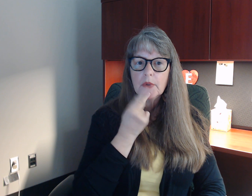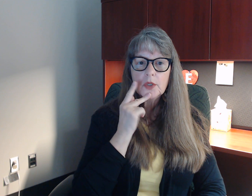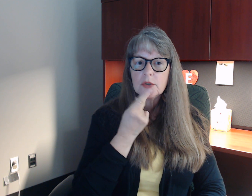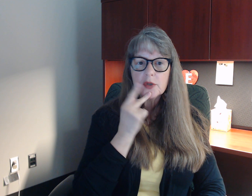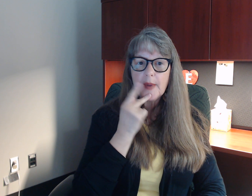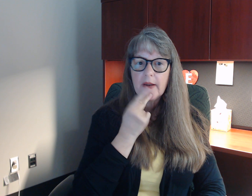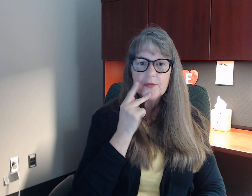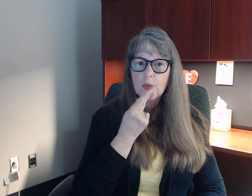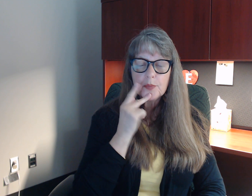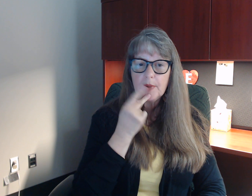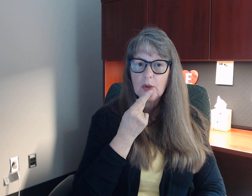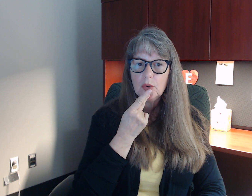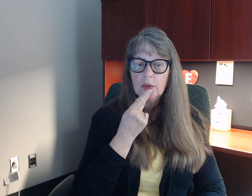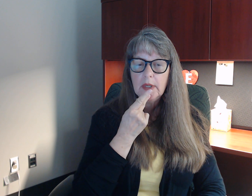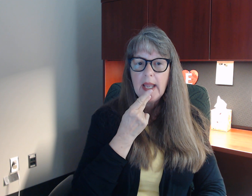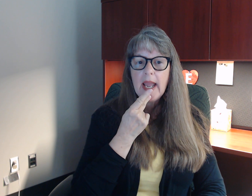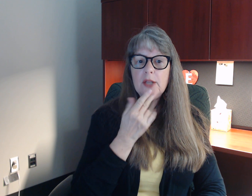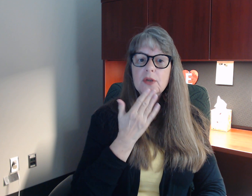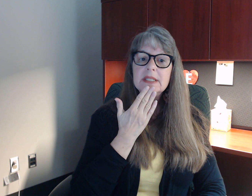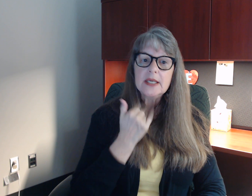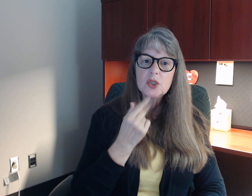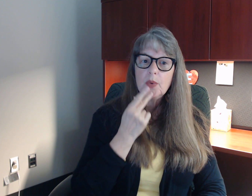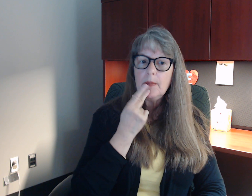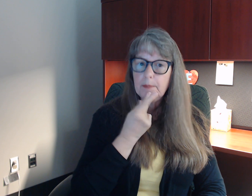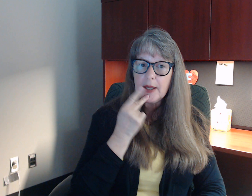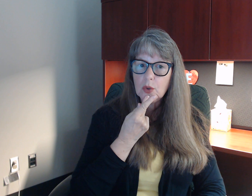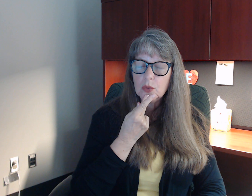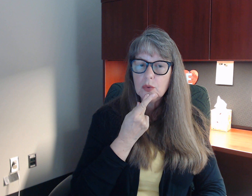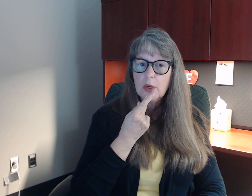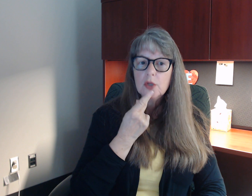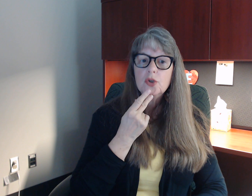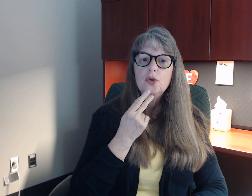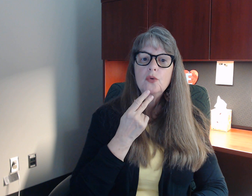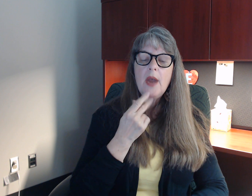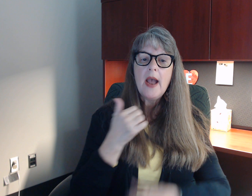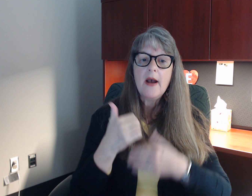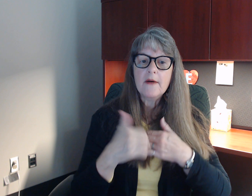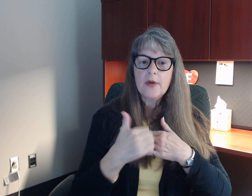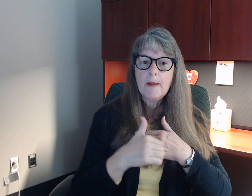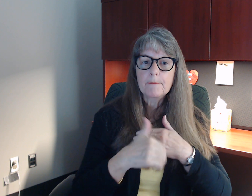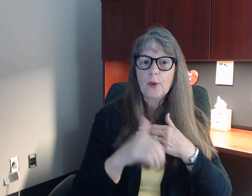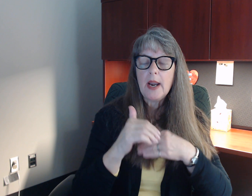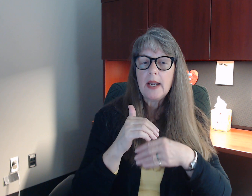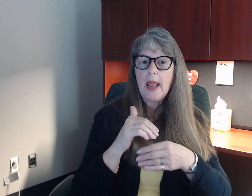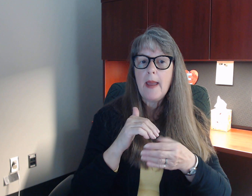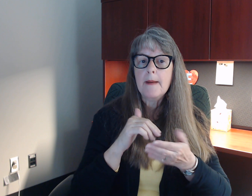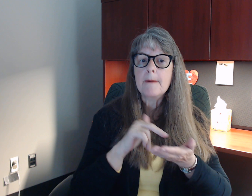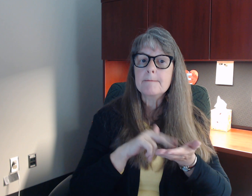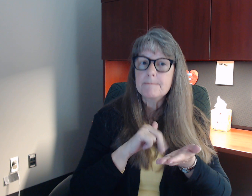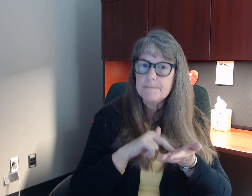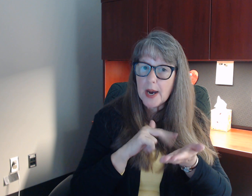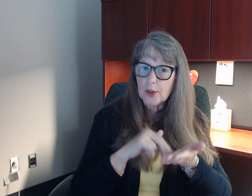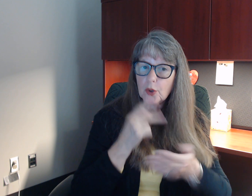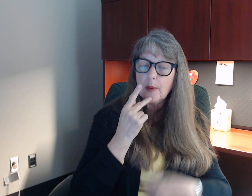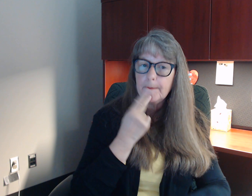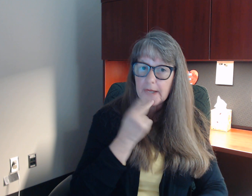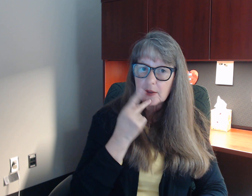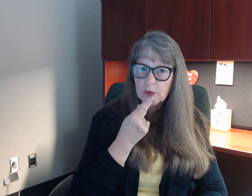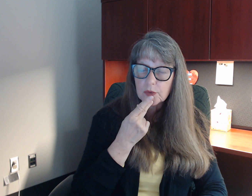Just goes back and forth. Pickle. And you could say a sweet pickle. Do you have bread and butter pickles?